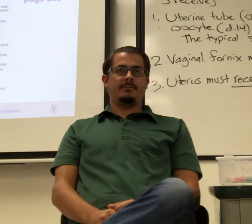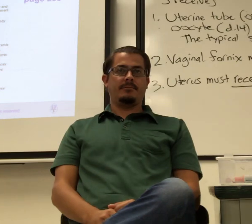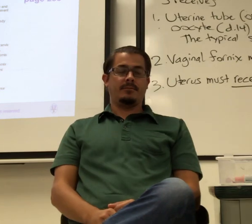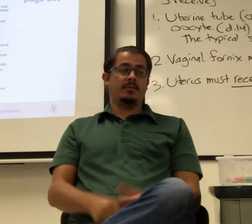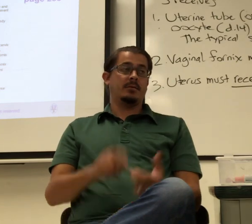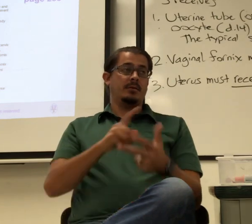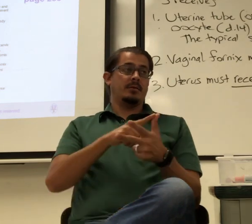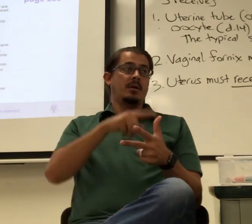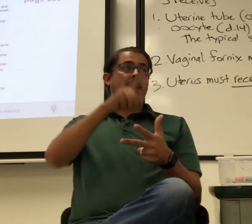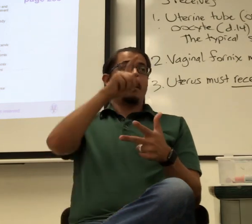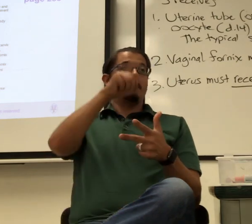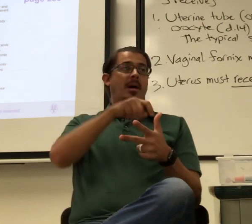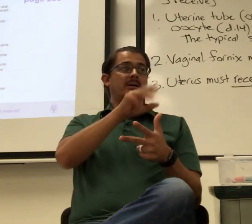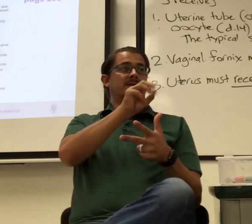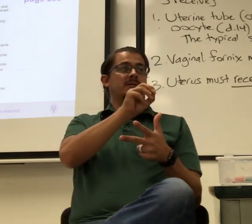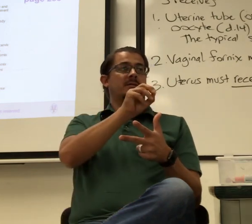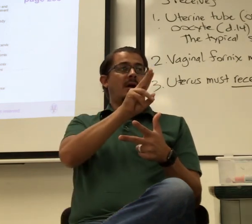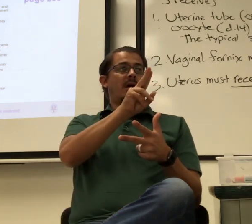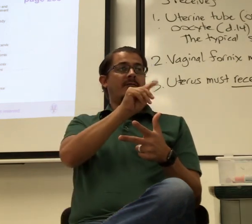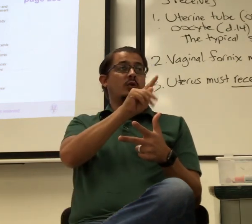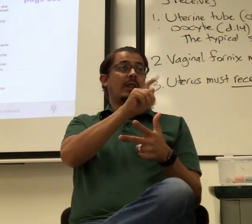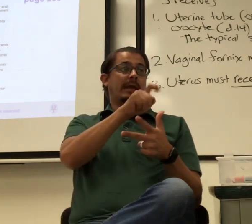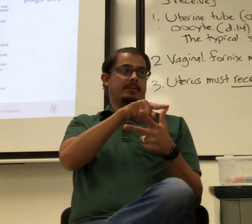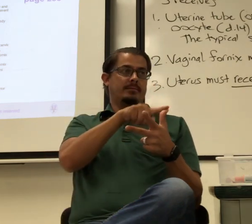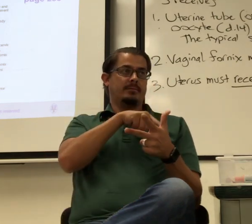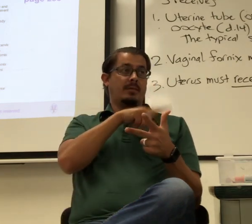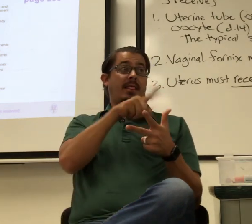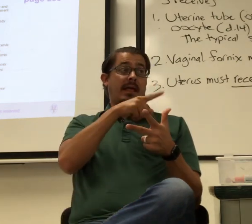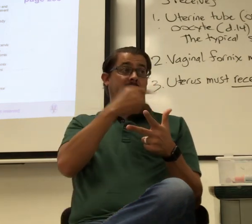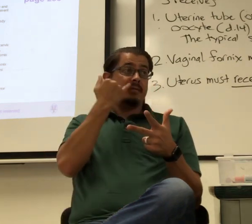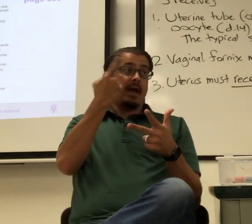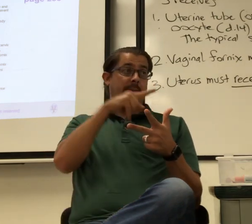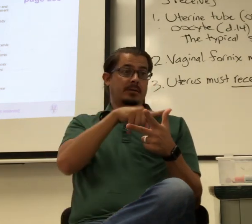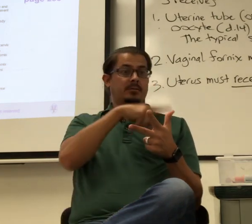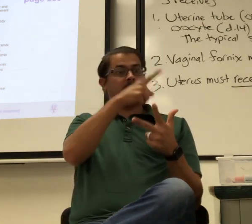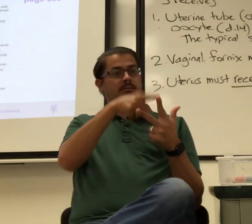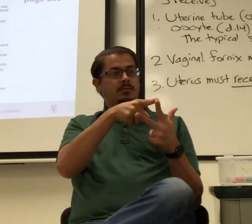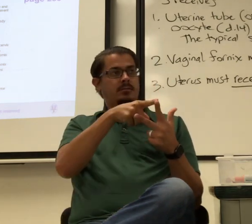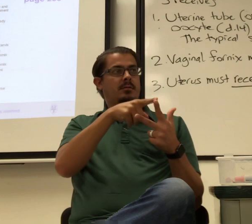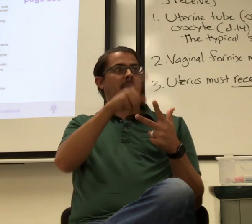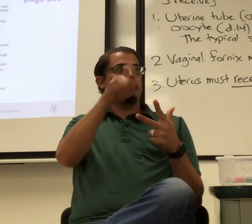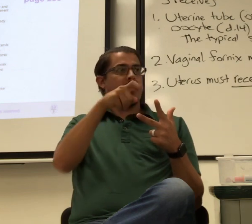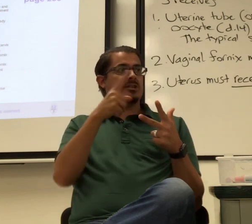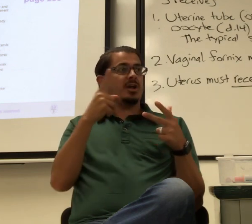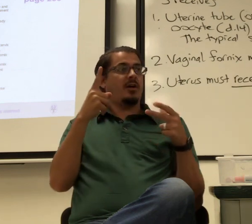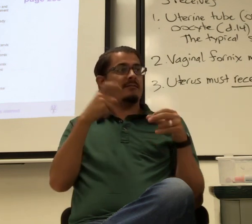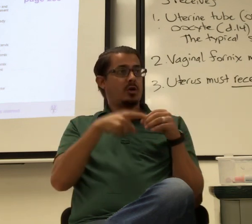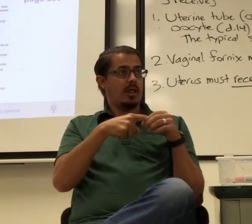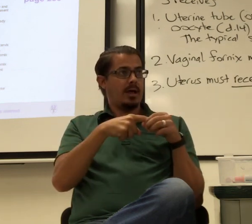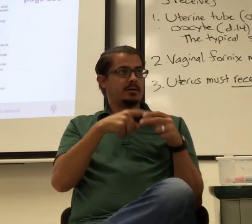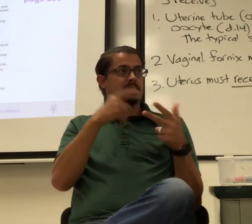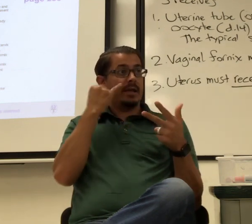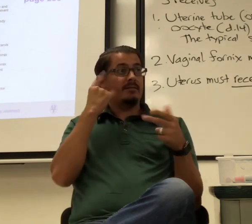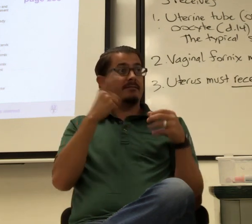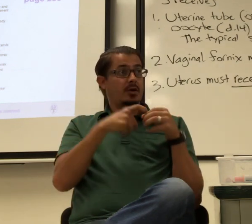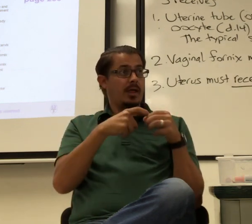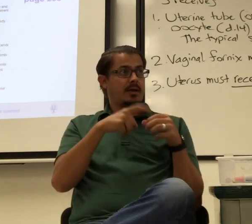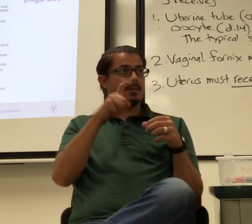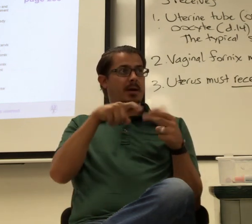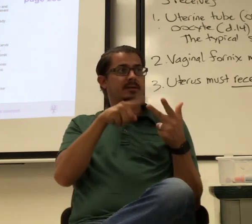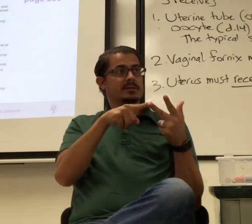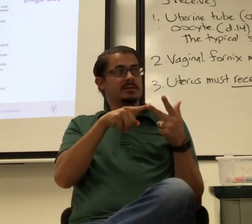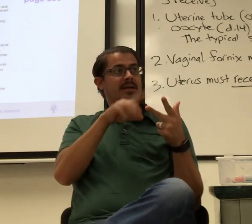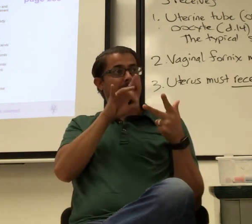okay? That's crucial. And then if you ovulate, you must fertilize. And if you fertilize, well, then you must implant. And they all